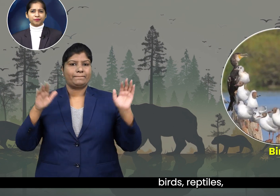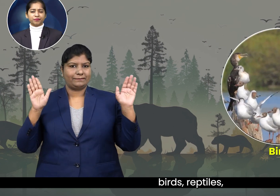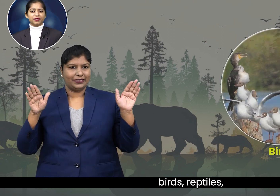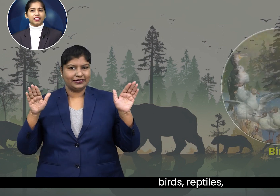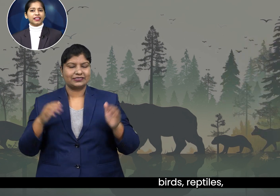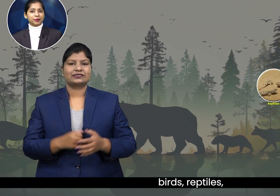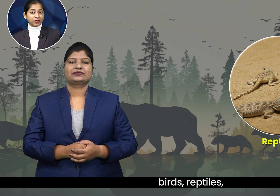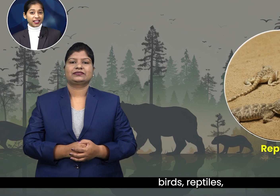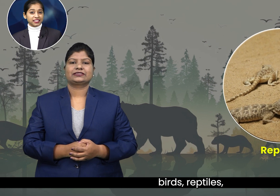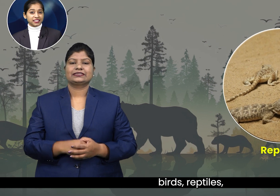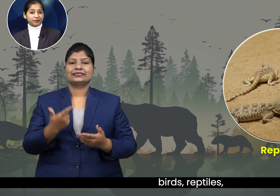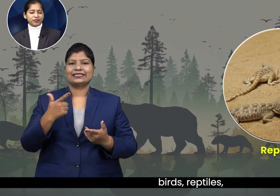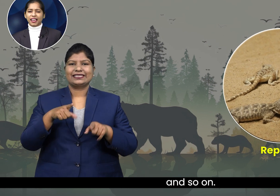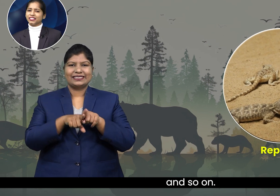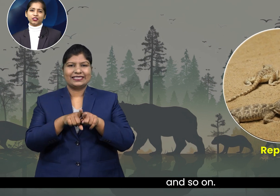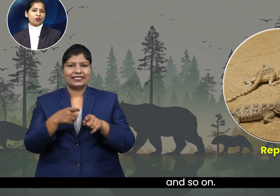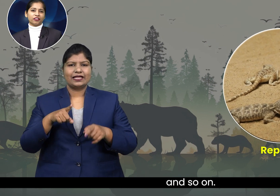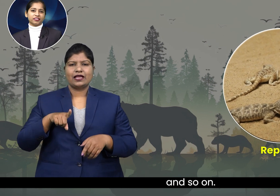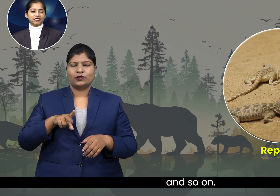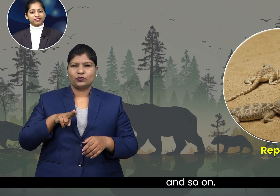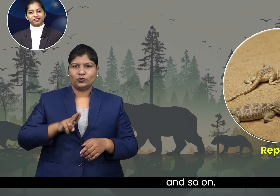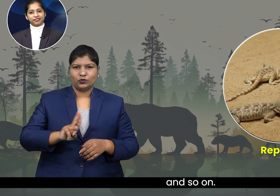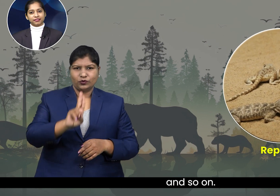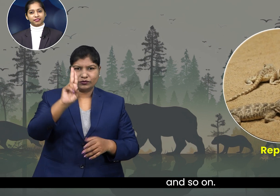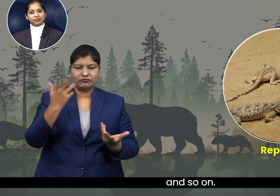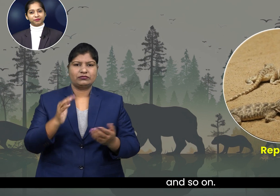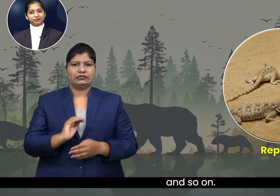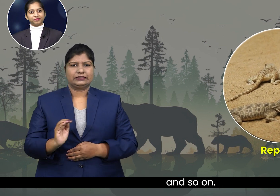birds, reptiles, and so on.